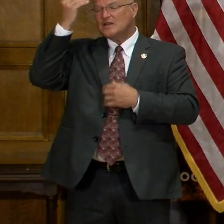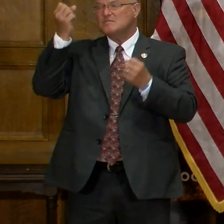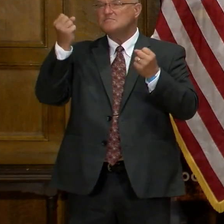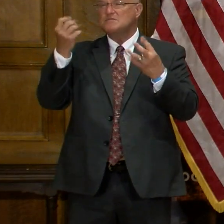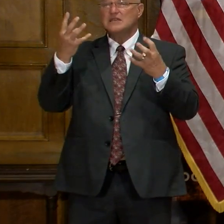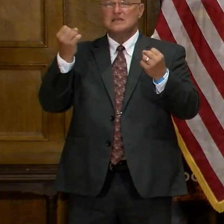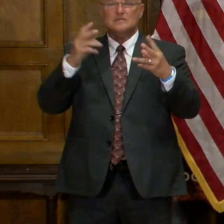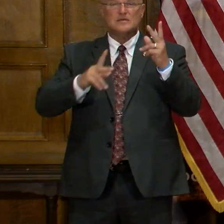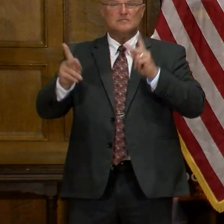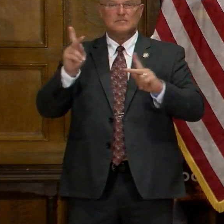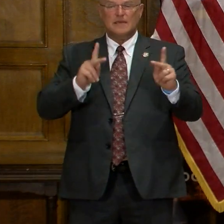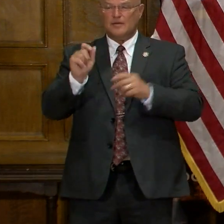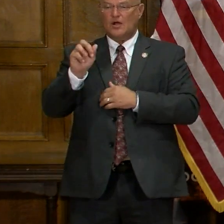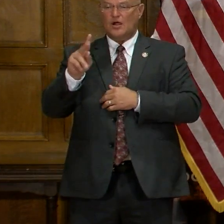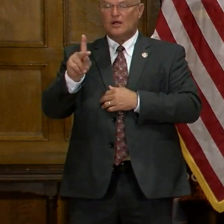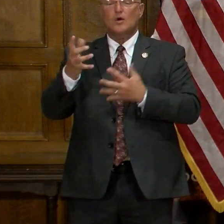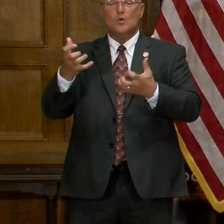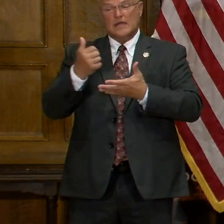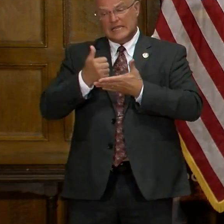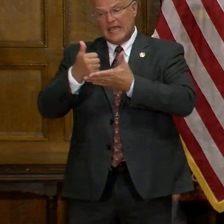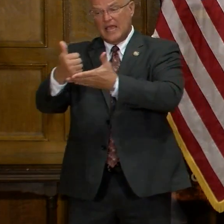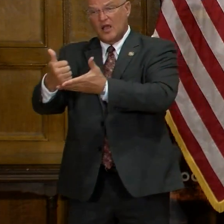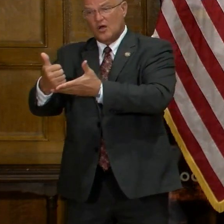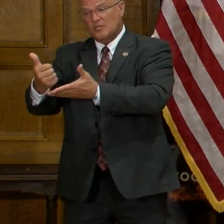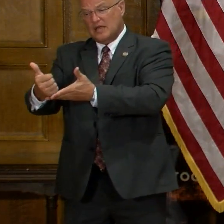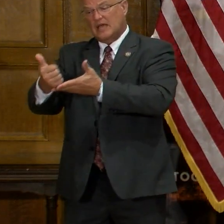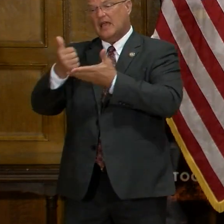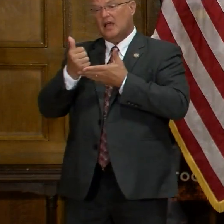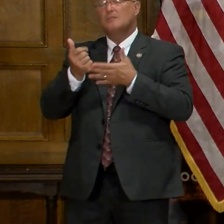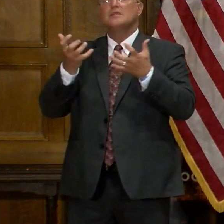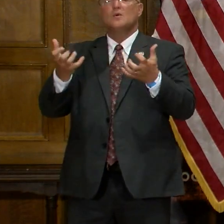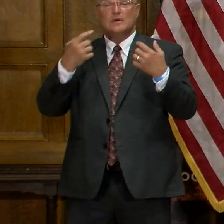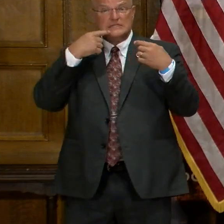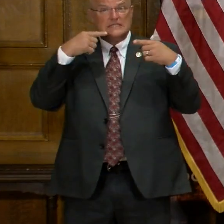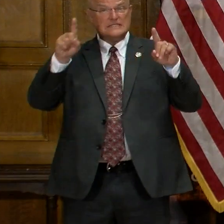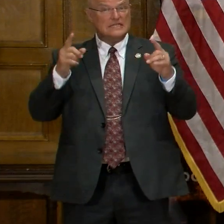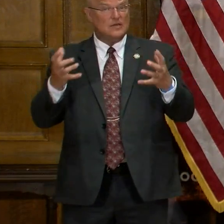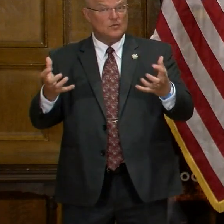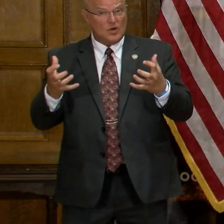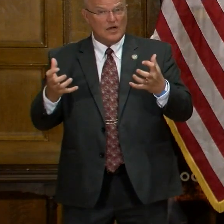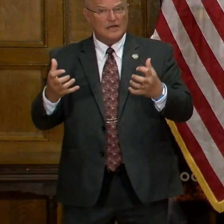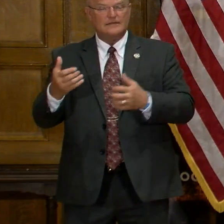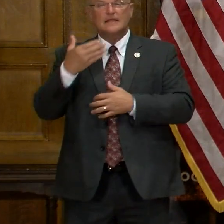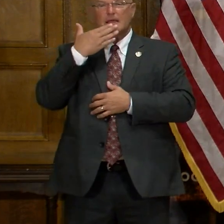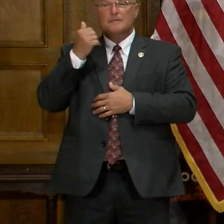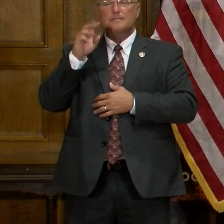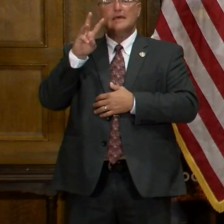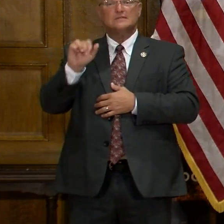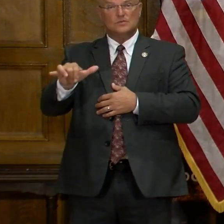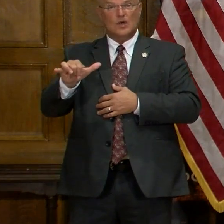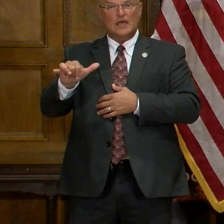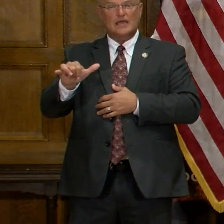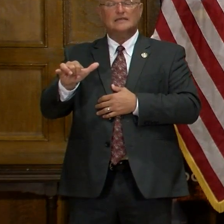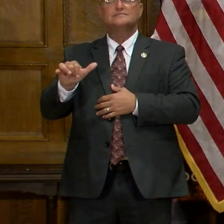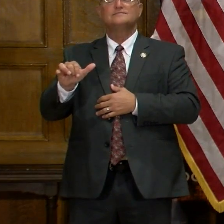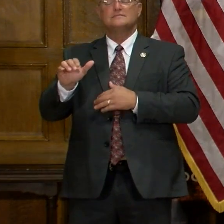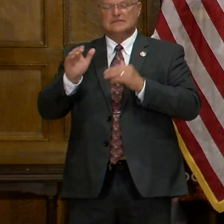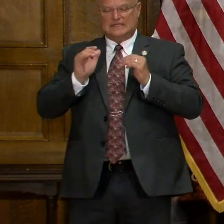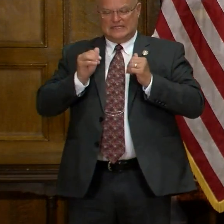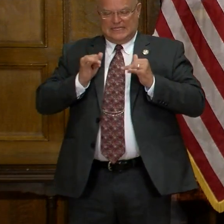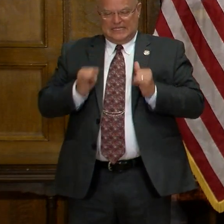most Arkansans want to help their neighbor. They want to get through this together, and that's the best way to do it. It's something our